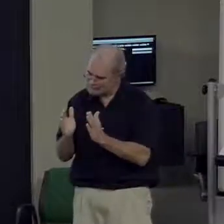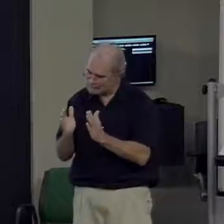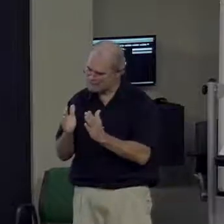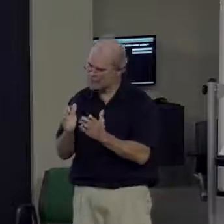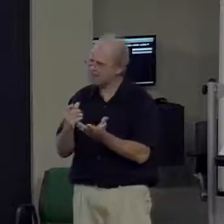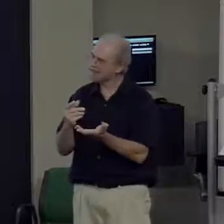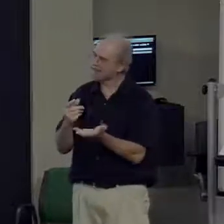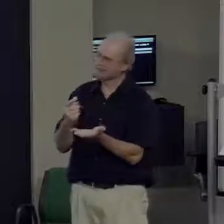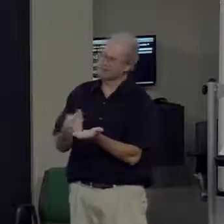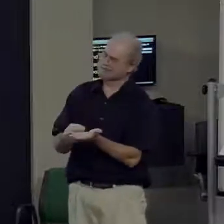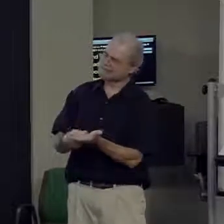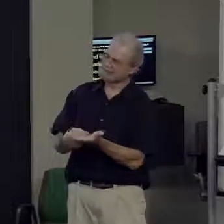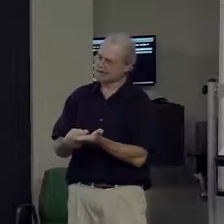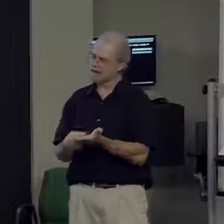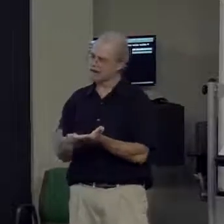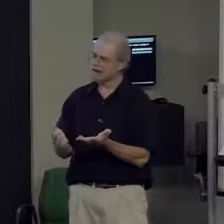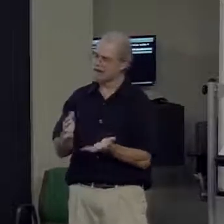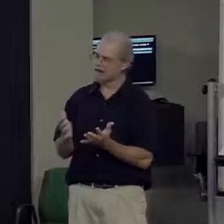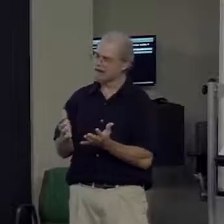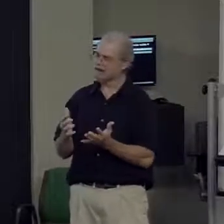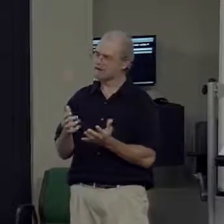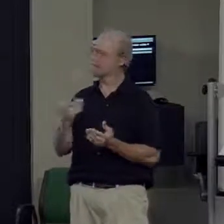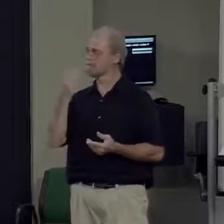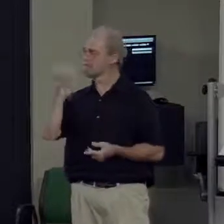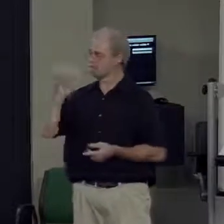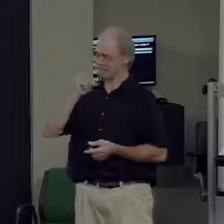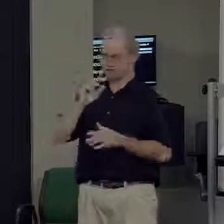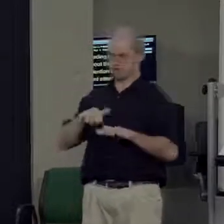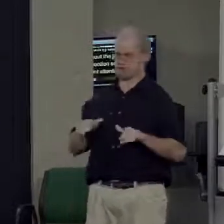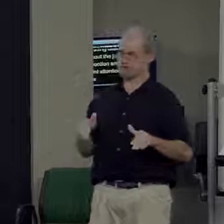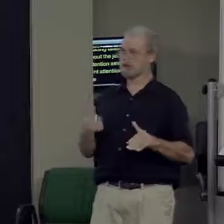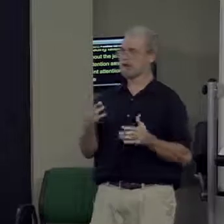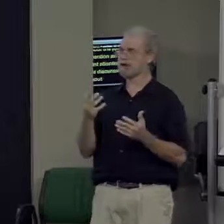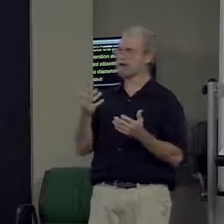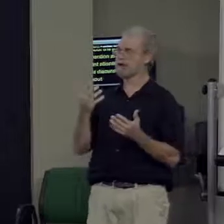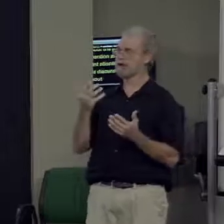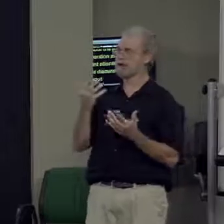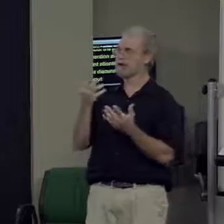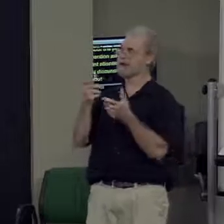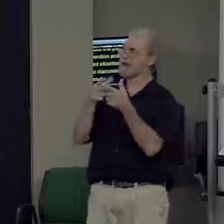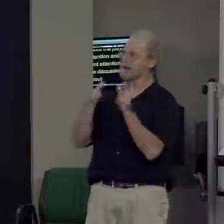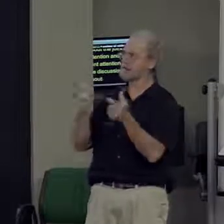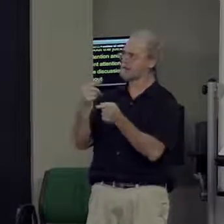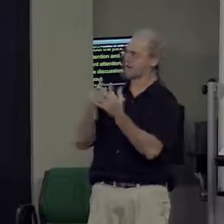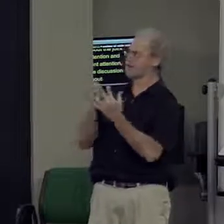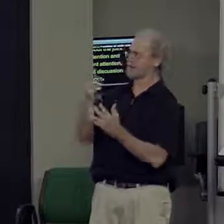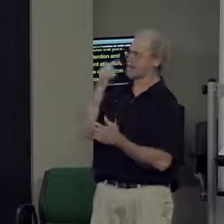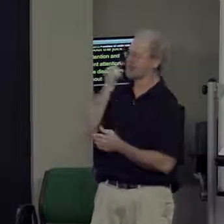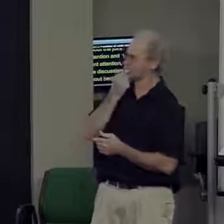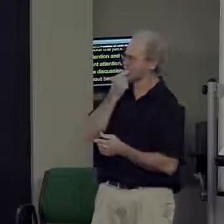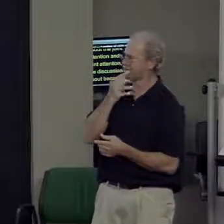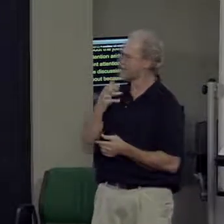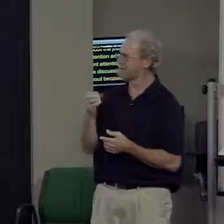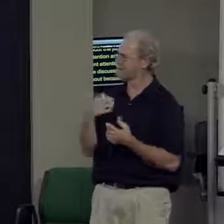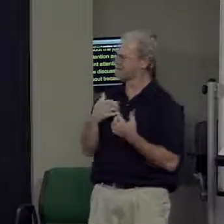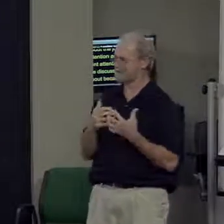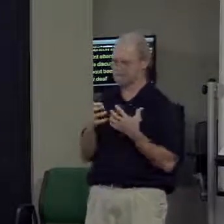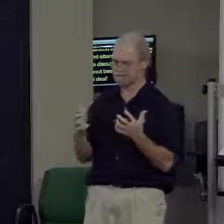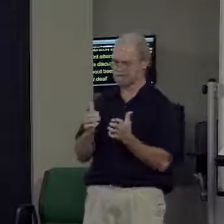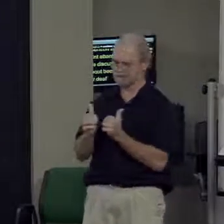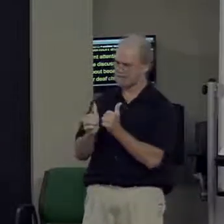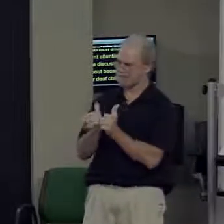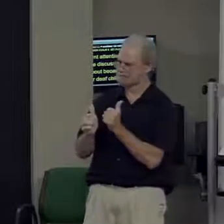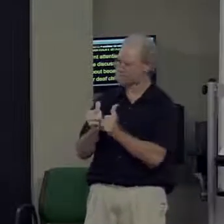joint attention, the discussion about, because for deaf children, language comes through the